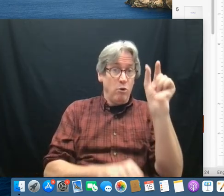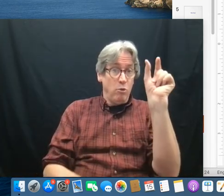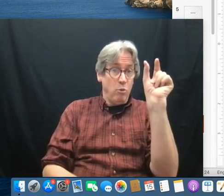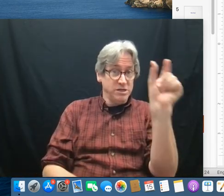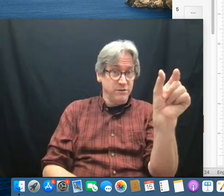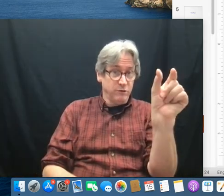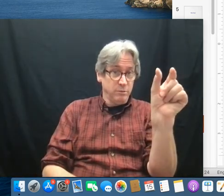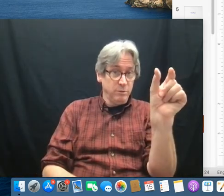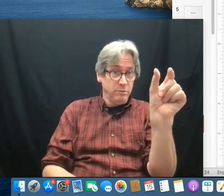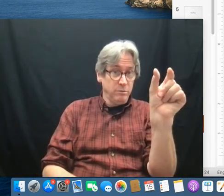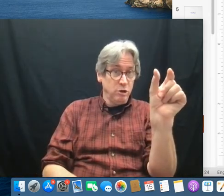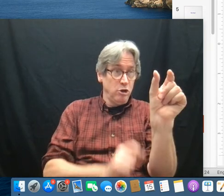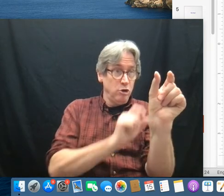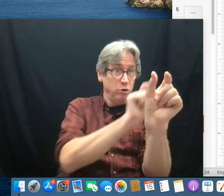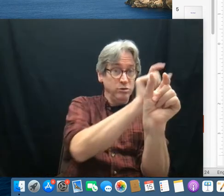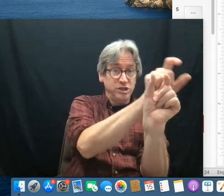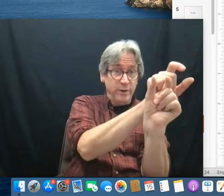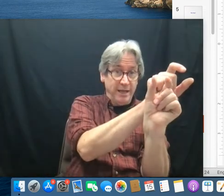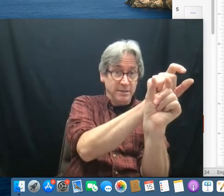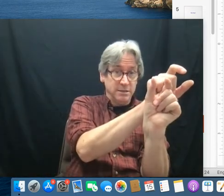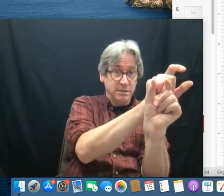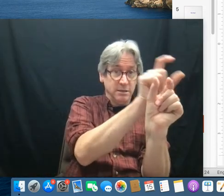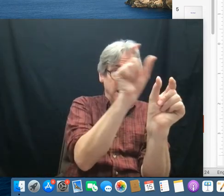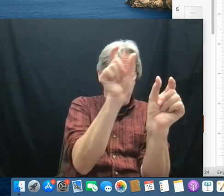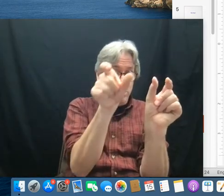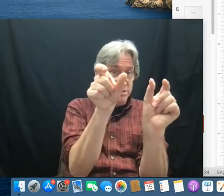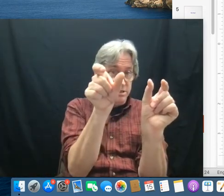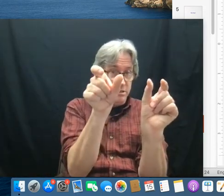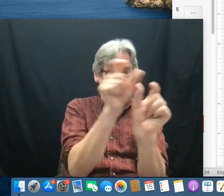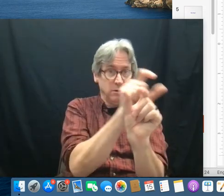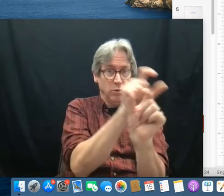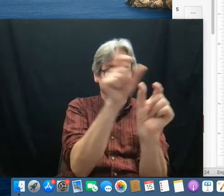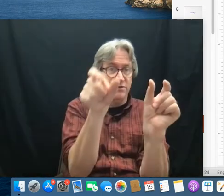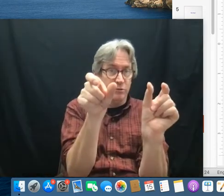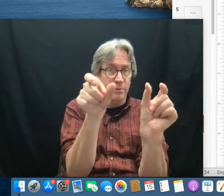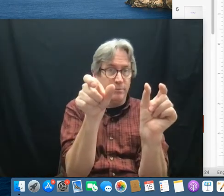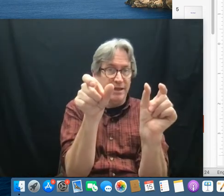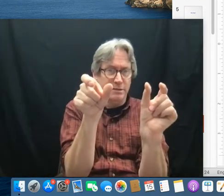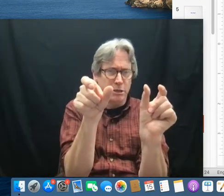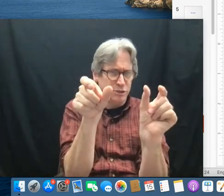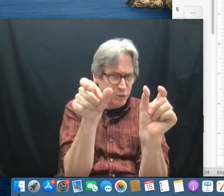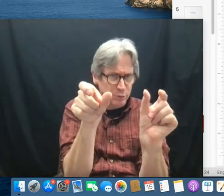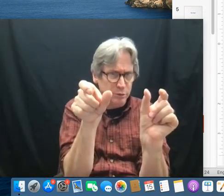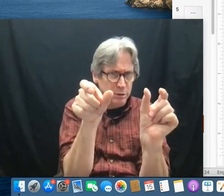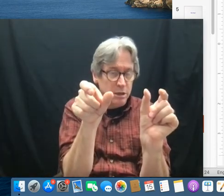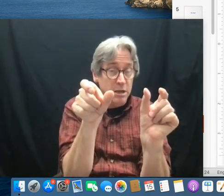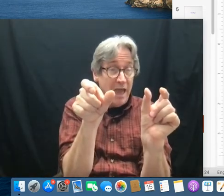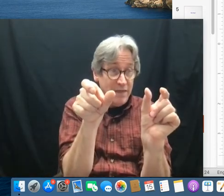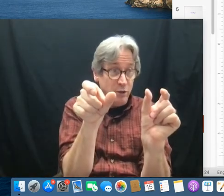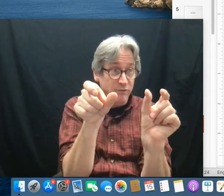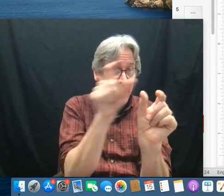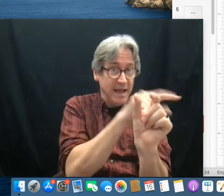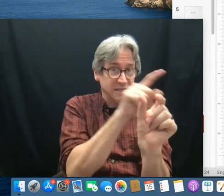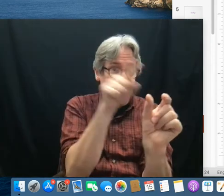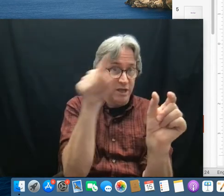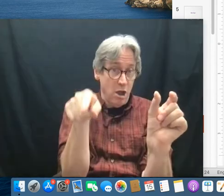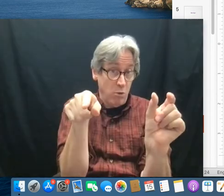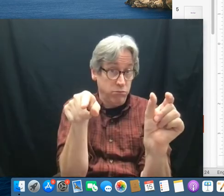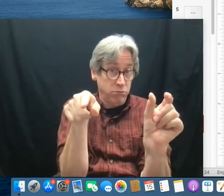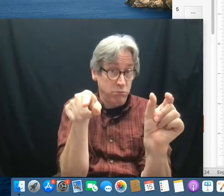it present tense. That will help. So in the now, I am doing this, or I do this, even if it feels